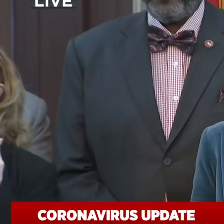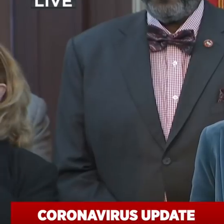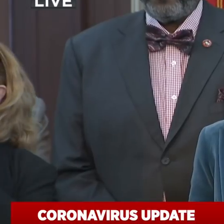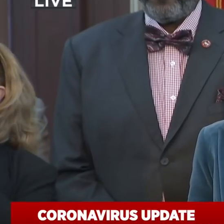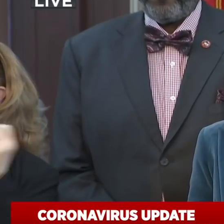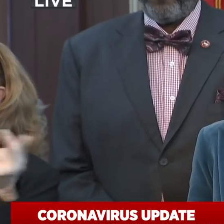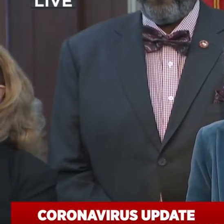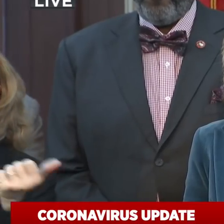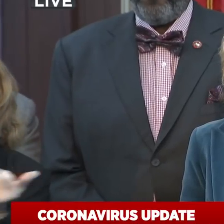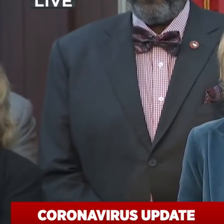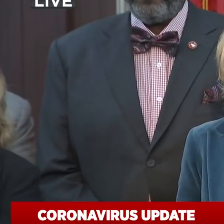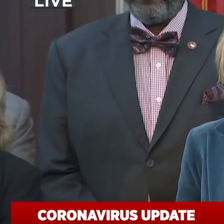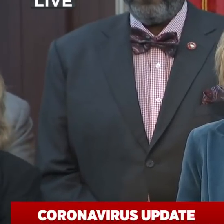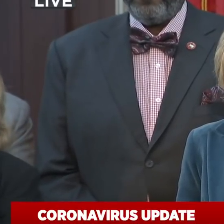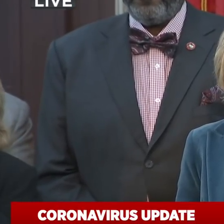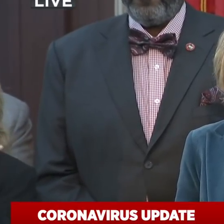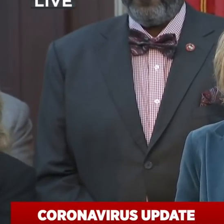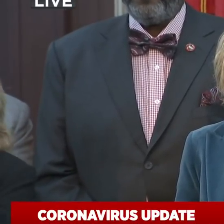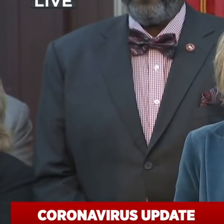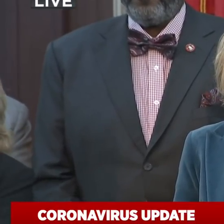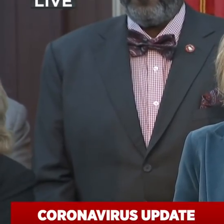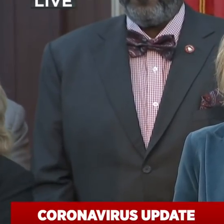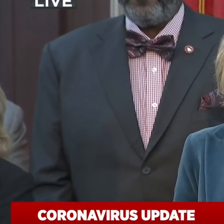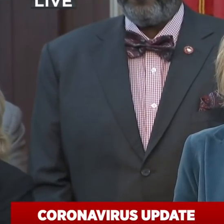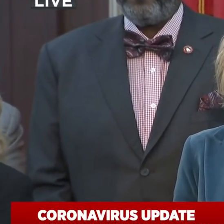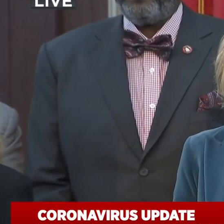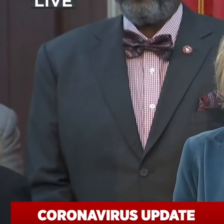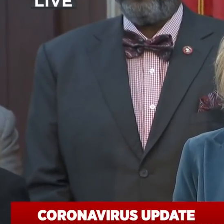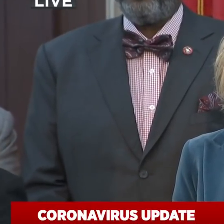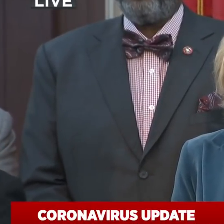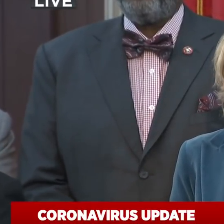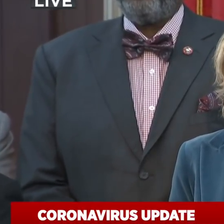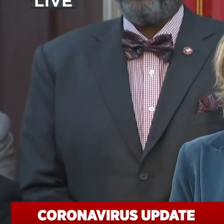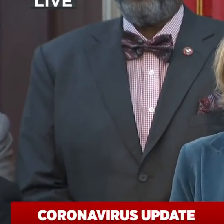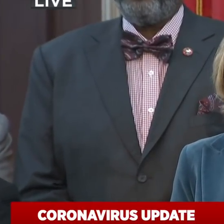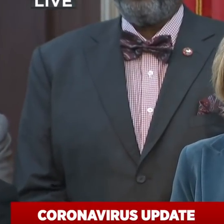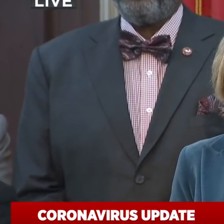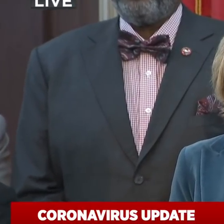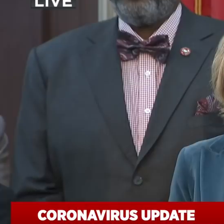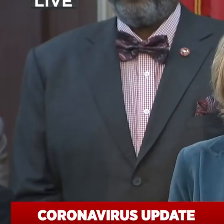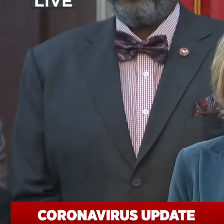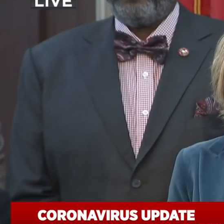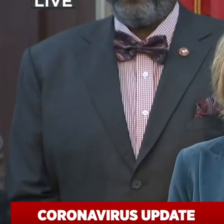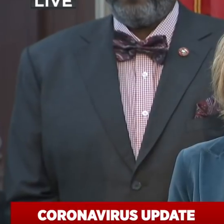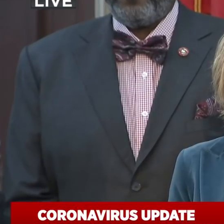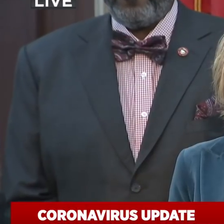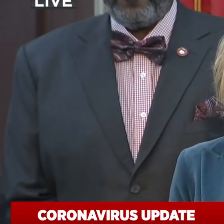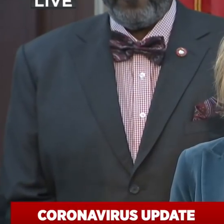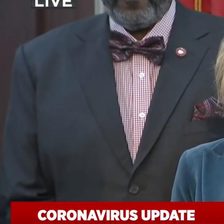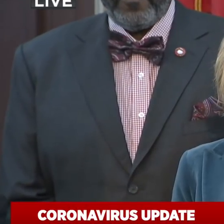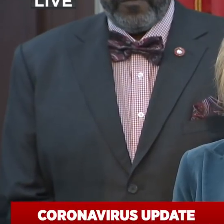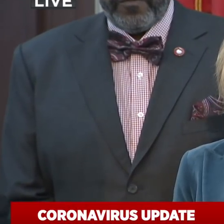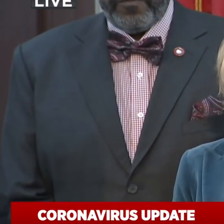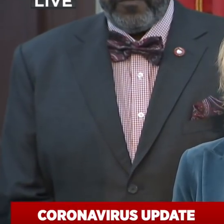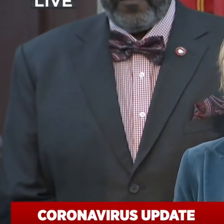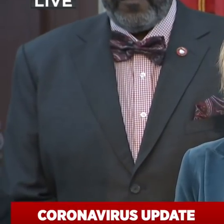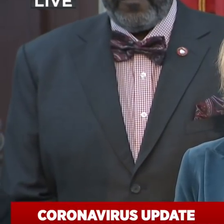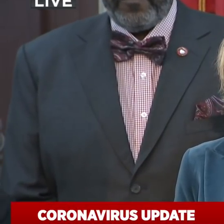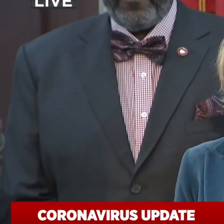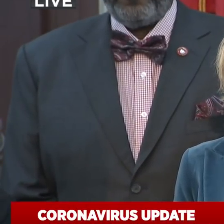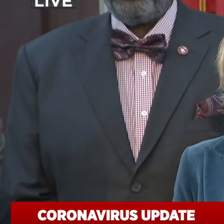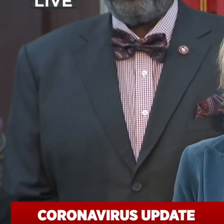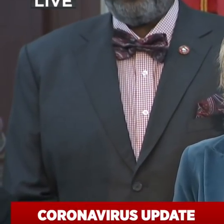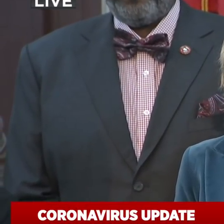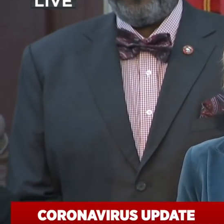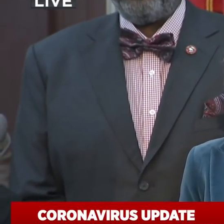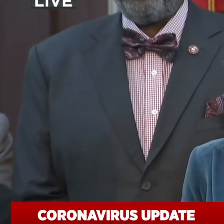a little bit of breaking news as we were coming up to the podium. The number of confirmed positive cases of COVID-19 in Nassau County is now